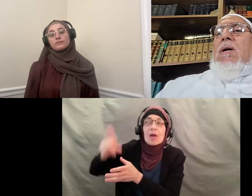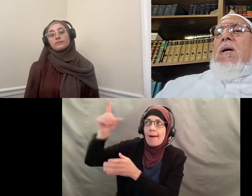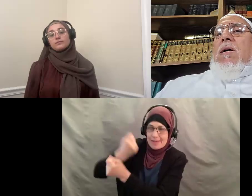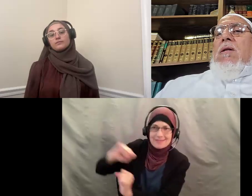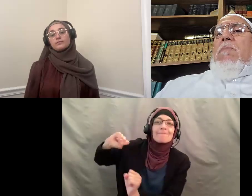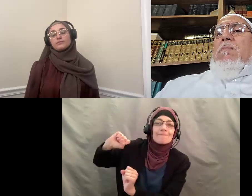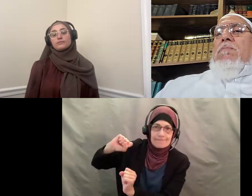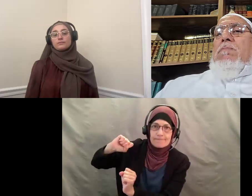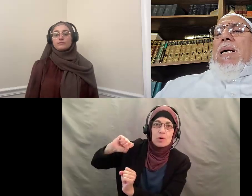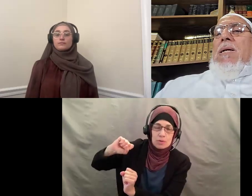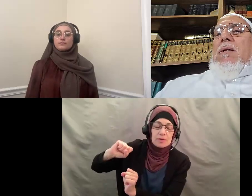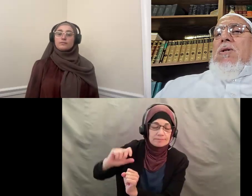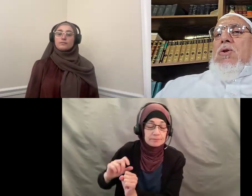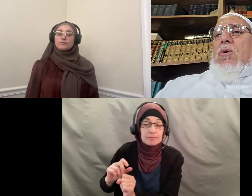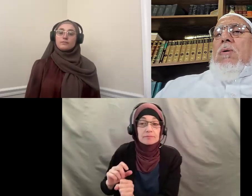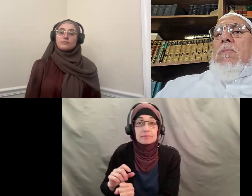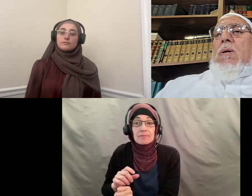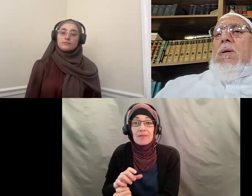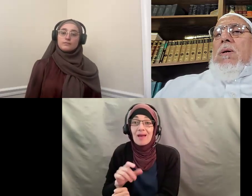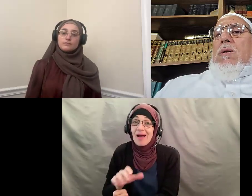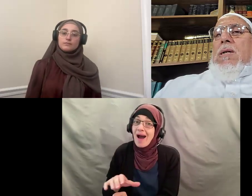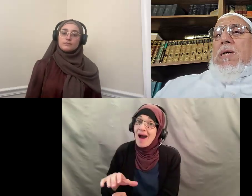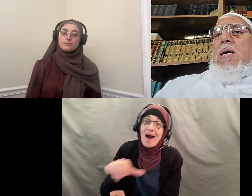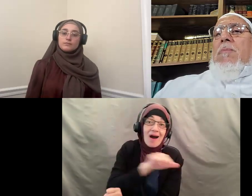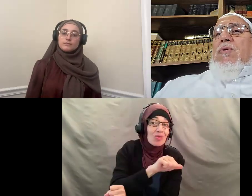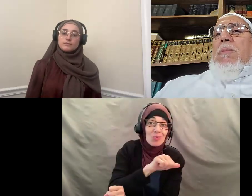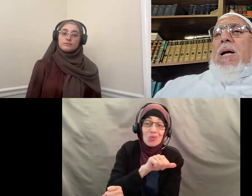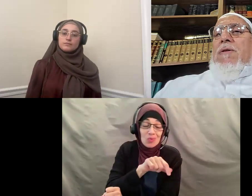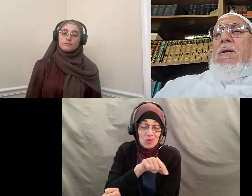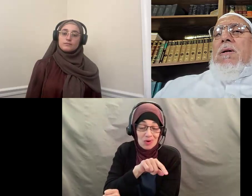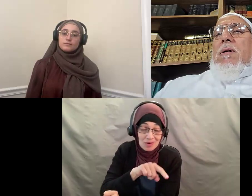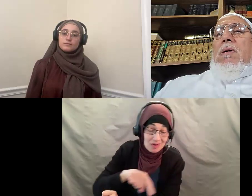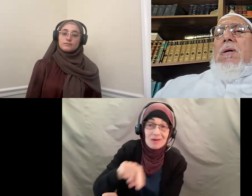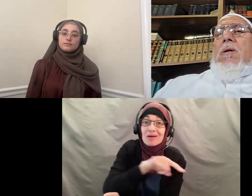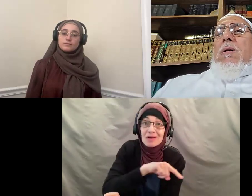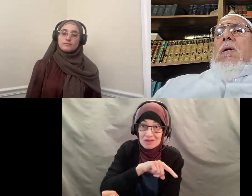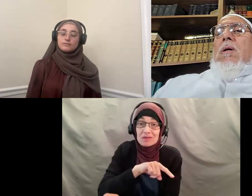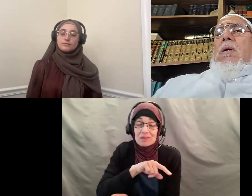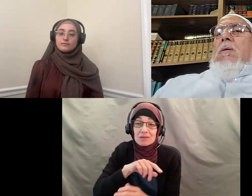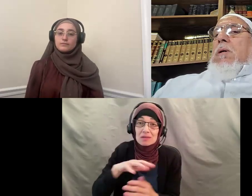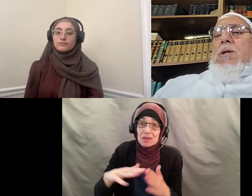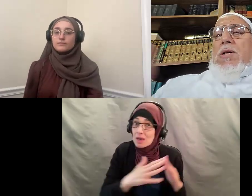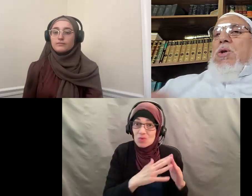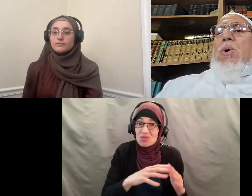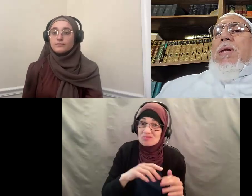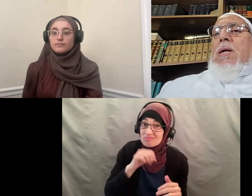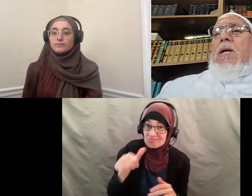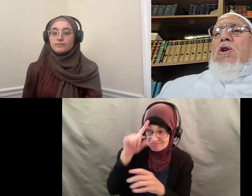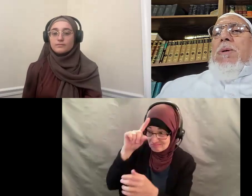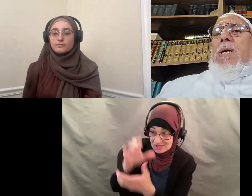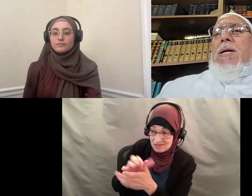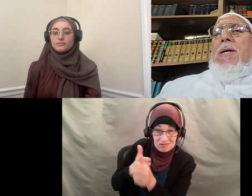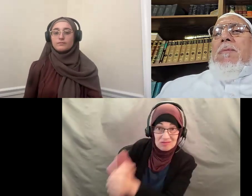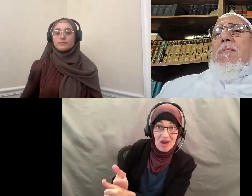But the pellet storm that came from heaven, it destroyed the